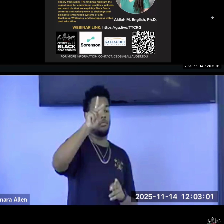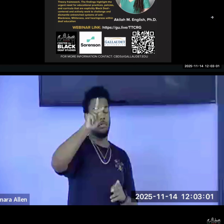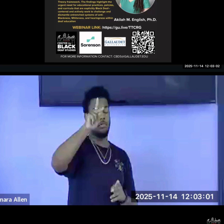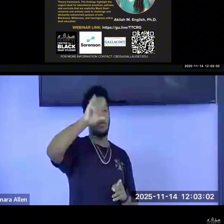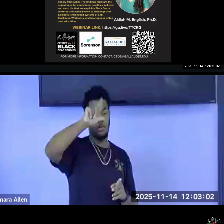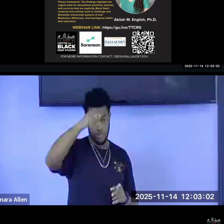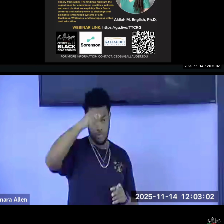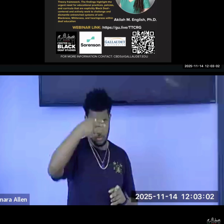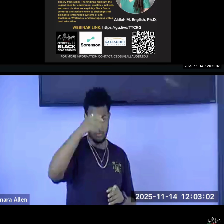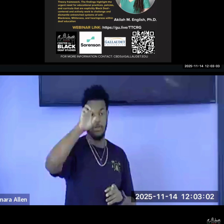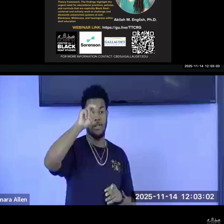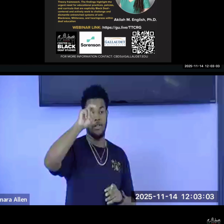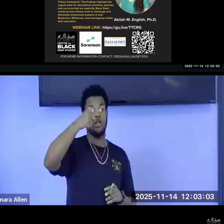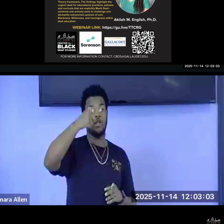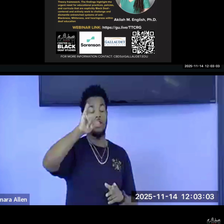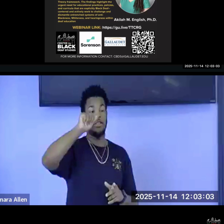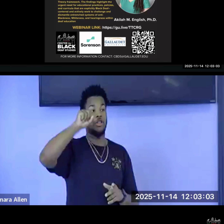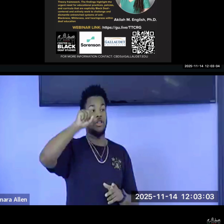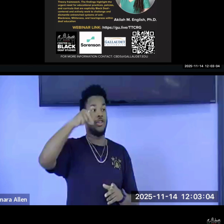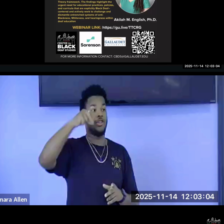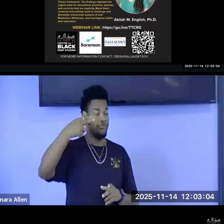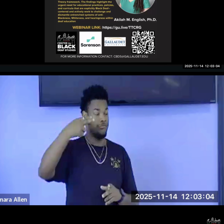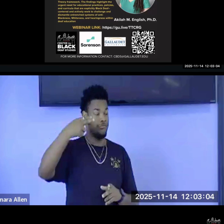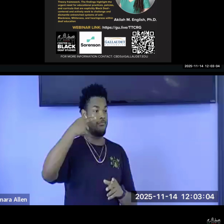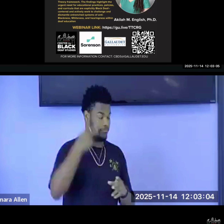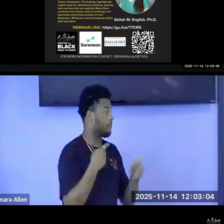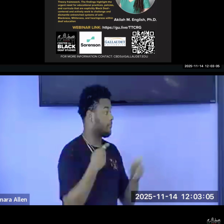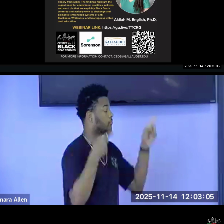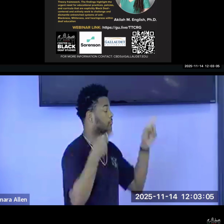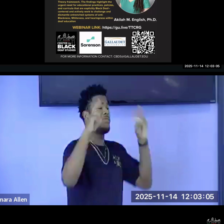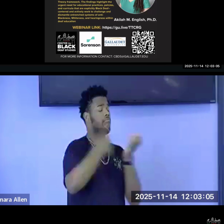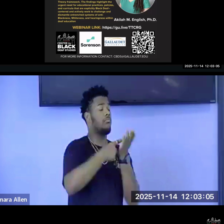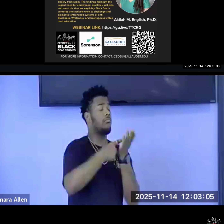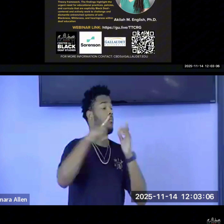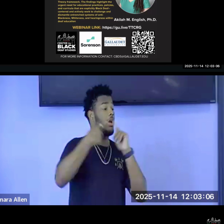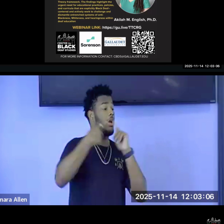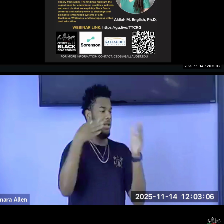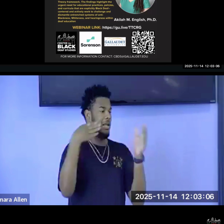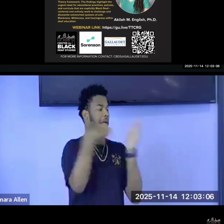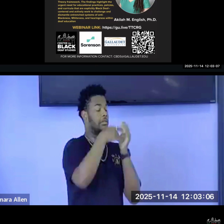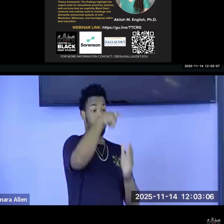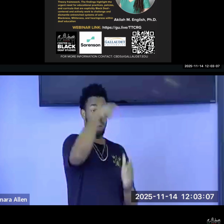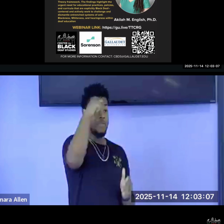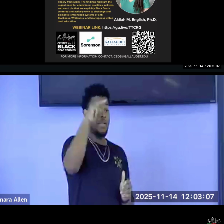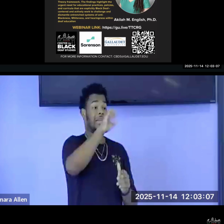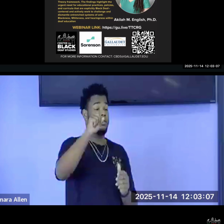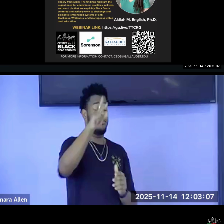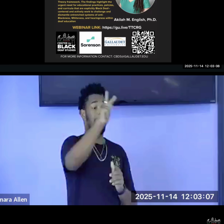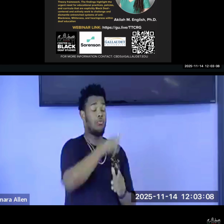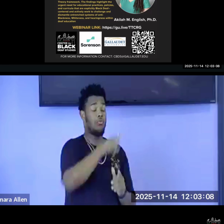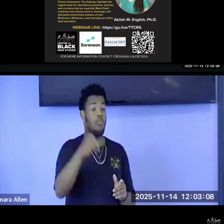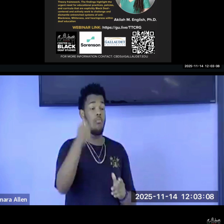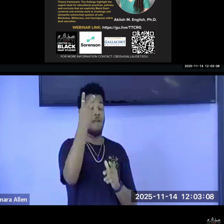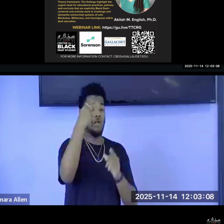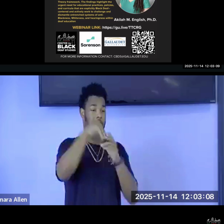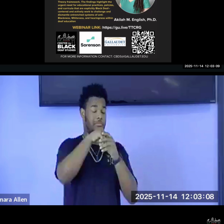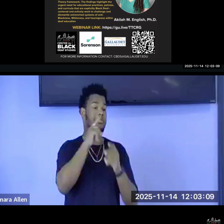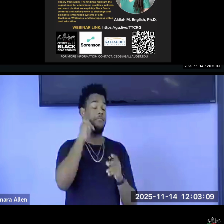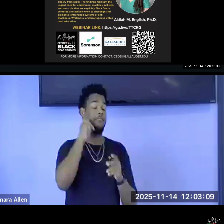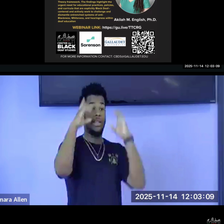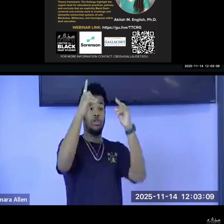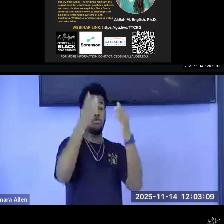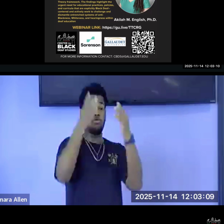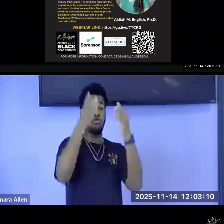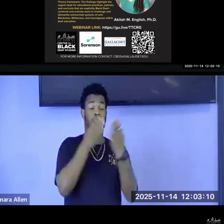Without further ado, I would like to introduce our speaker, Dr. Akilah English, who did